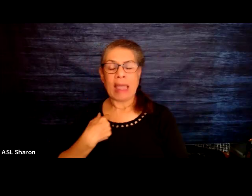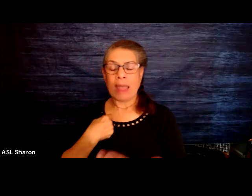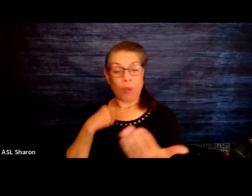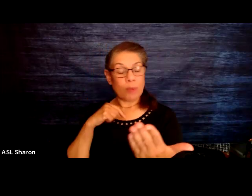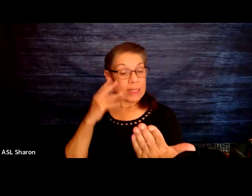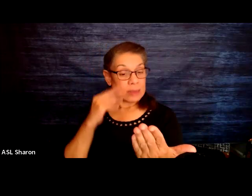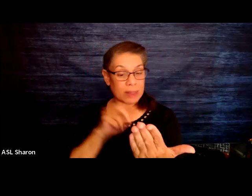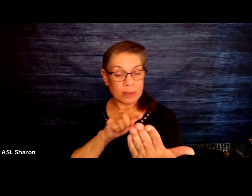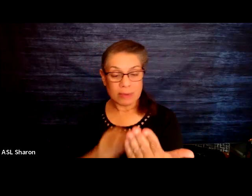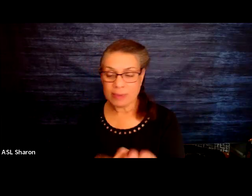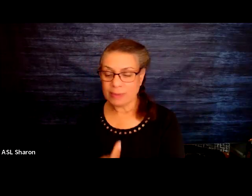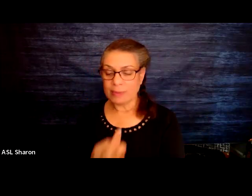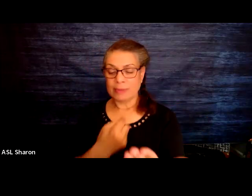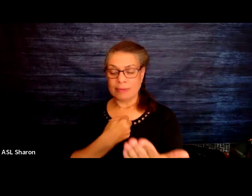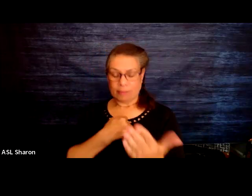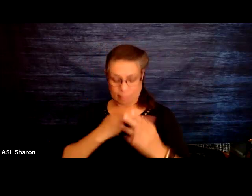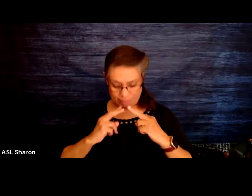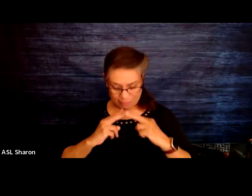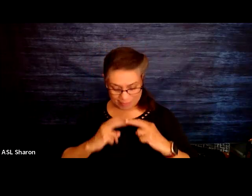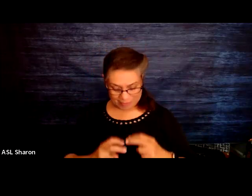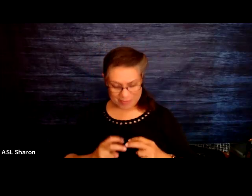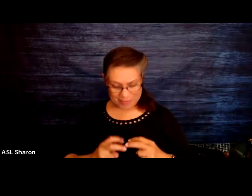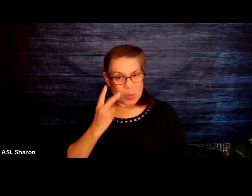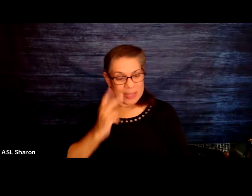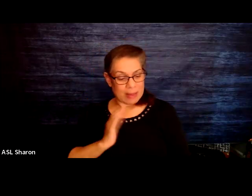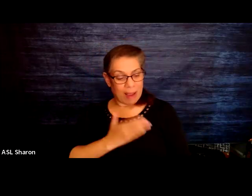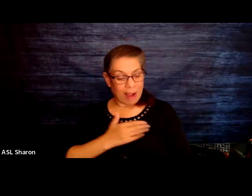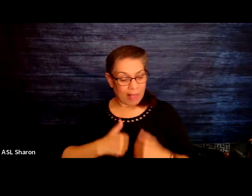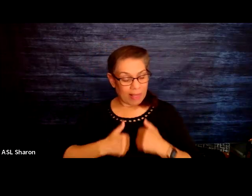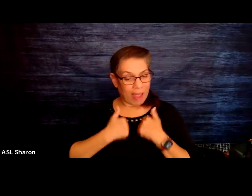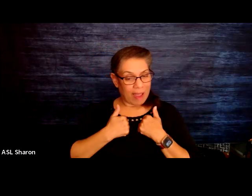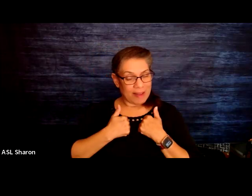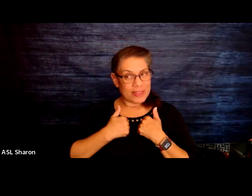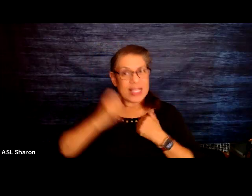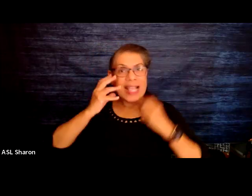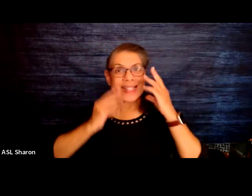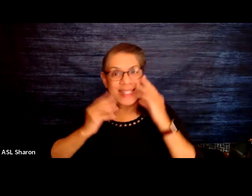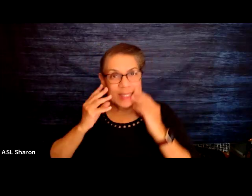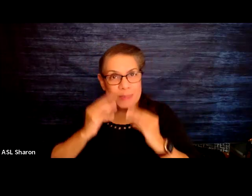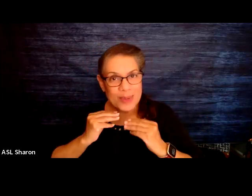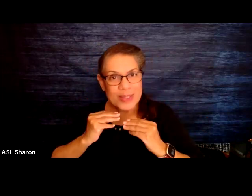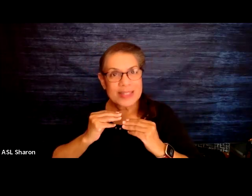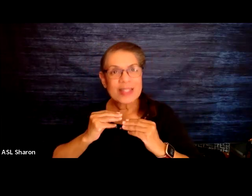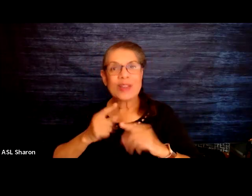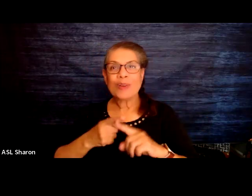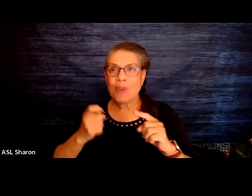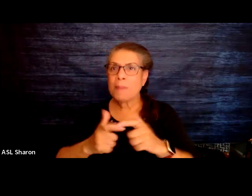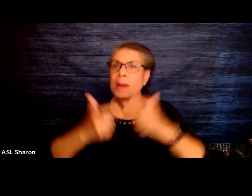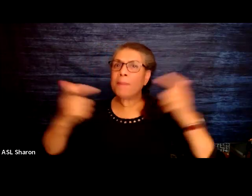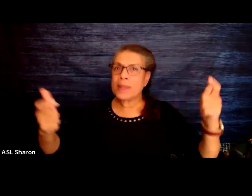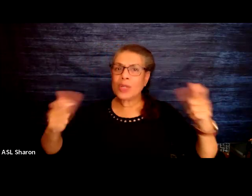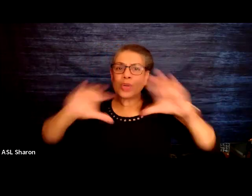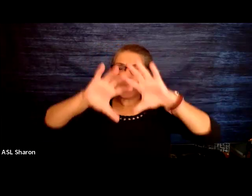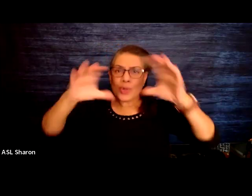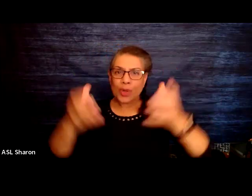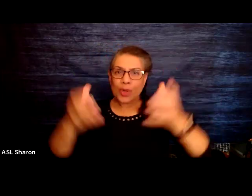us. And in that reflection, we can see our lives and experiences as the part of the larger human